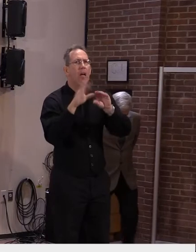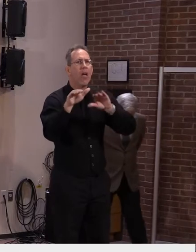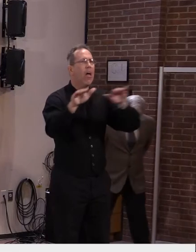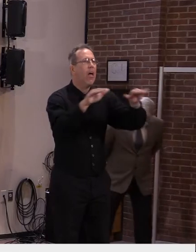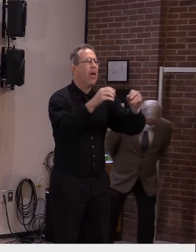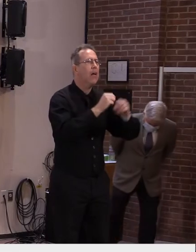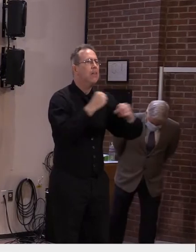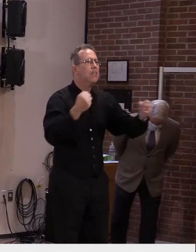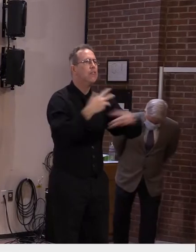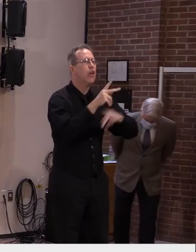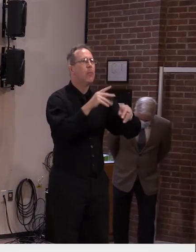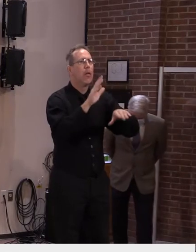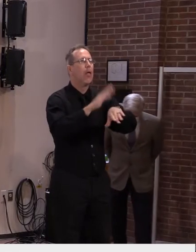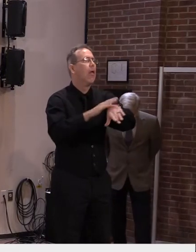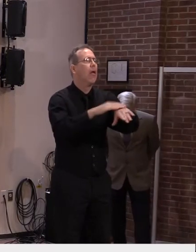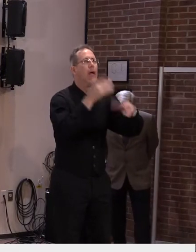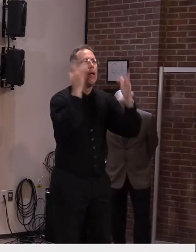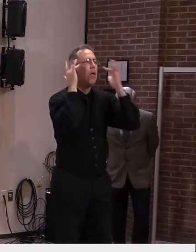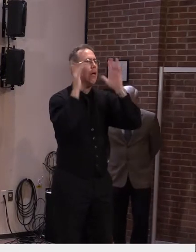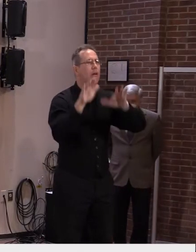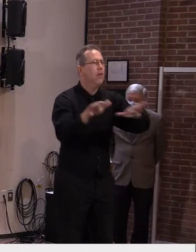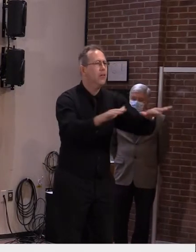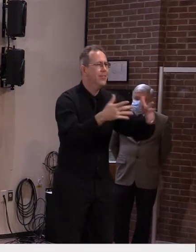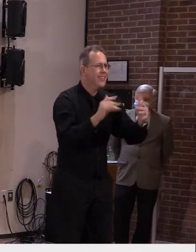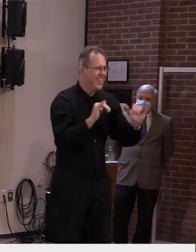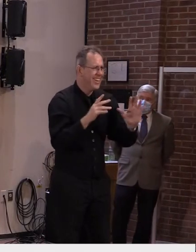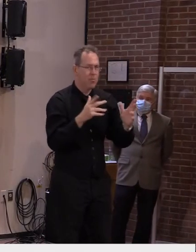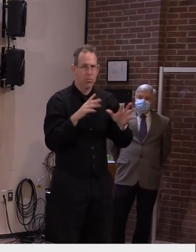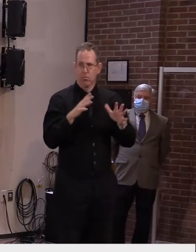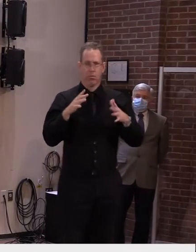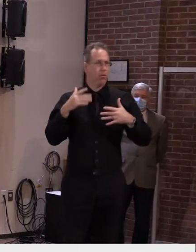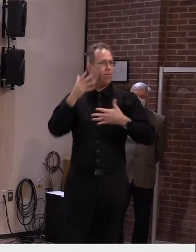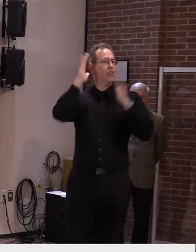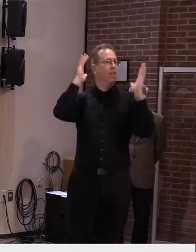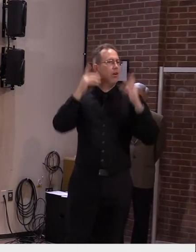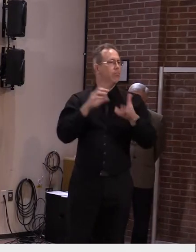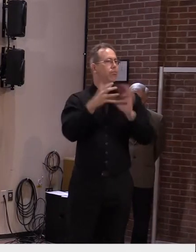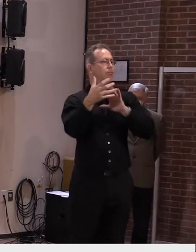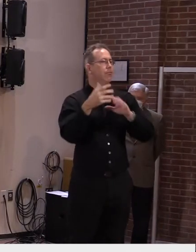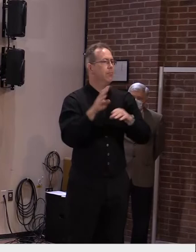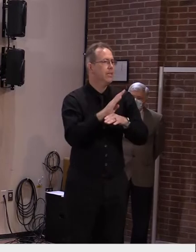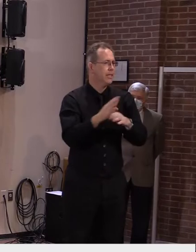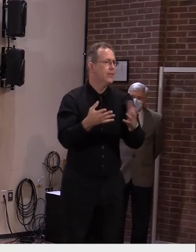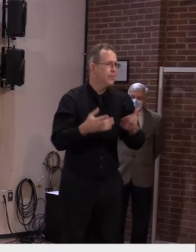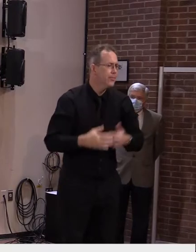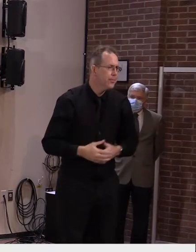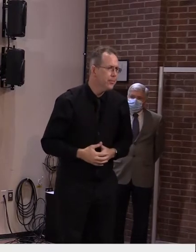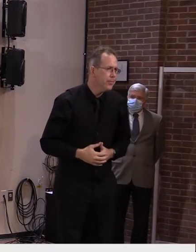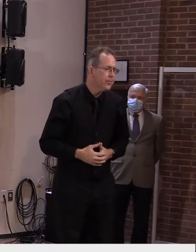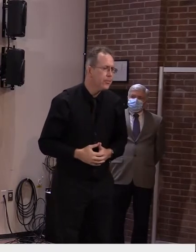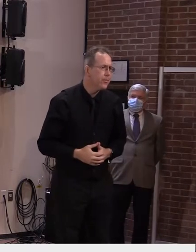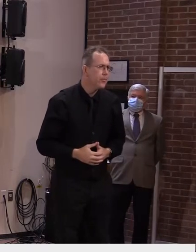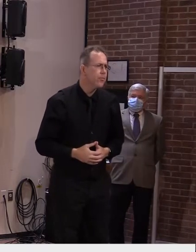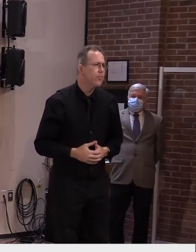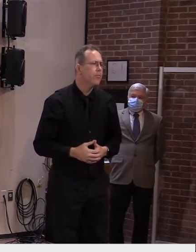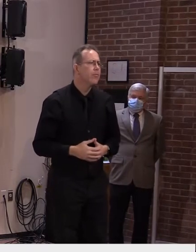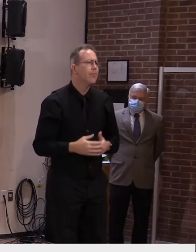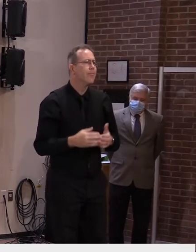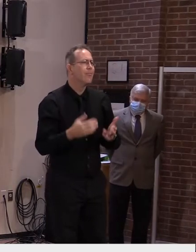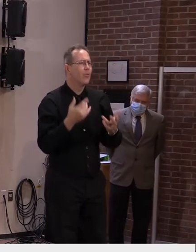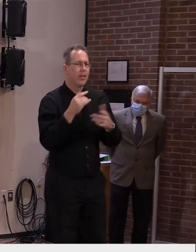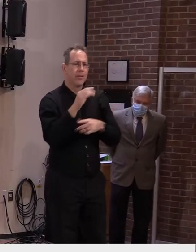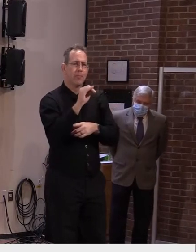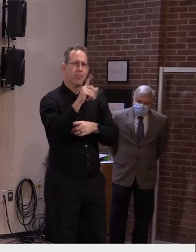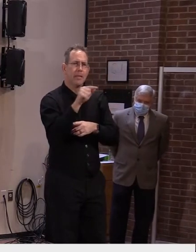and I think that the markets are hypersensitive right now and reacted because they heard bad news and they